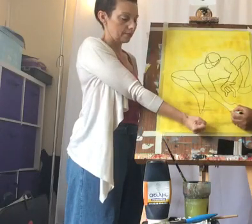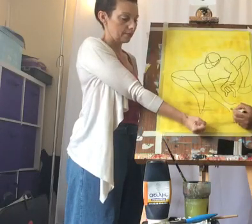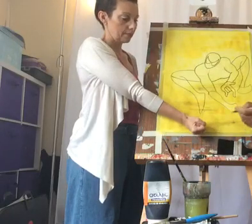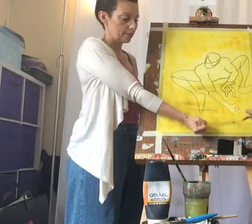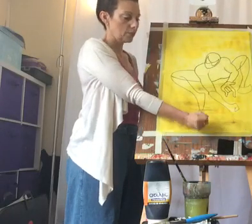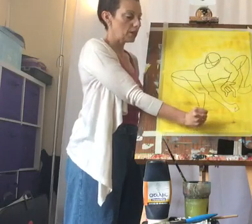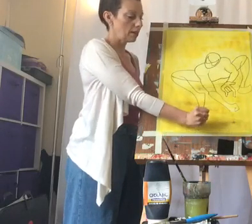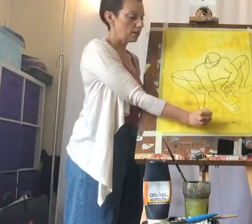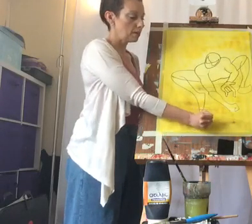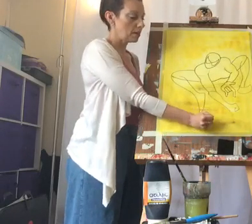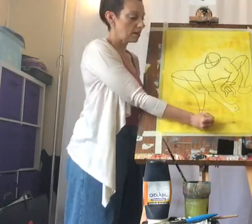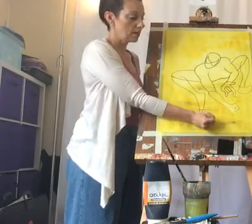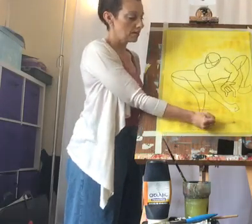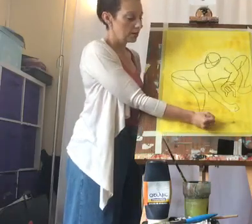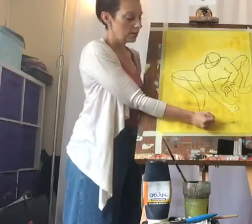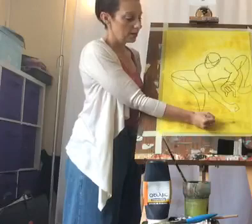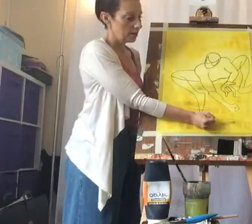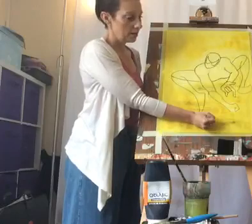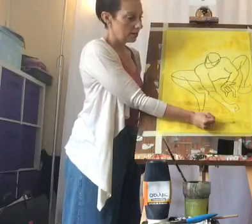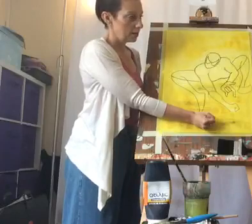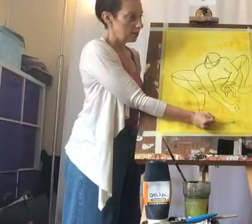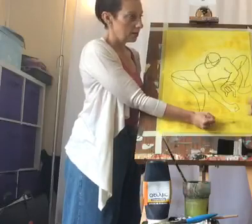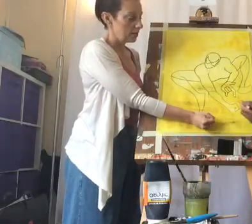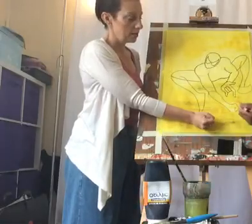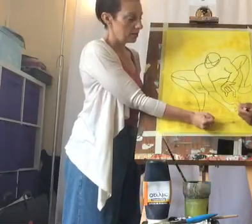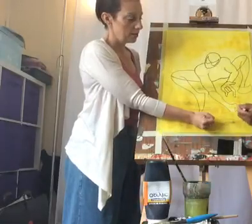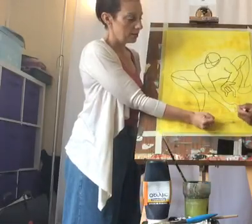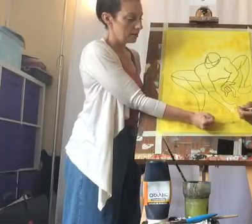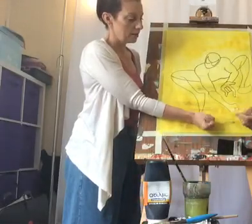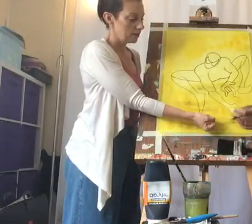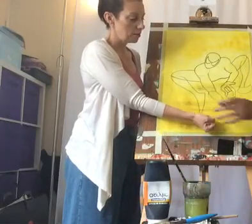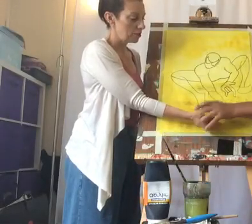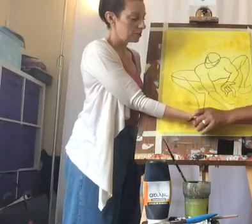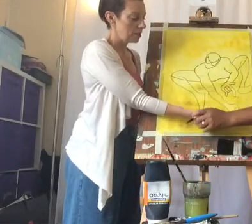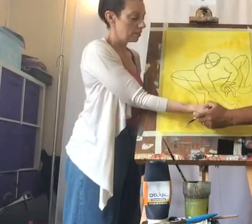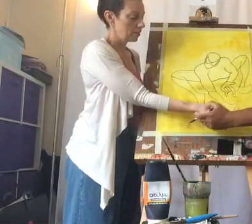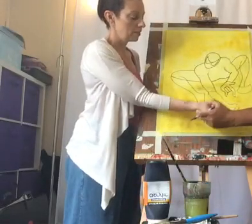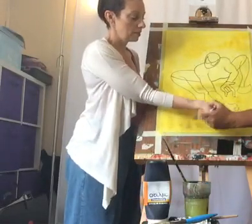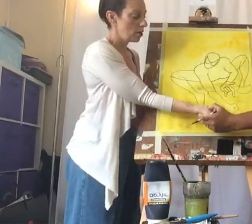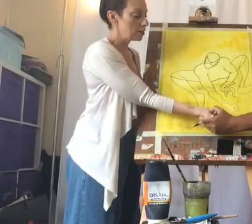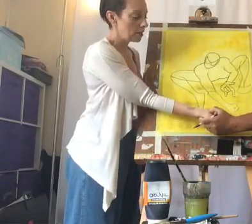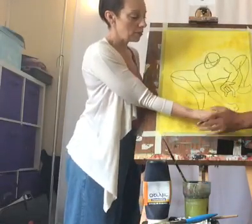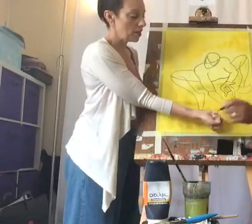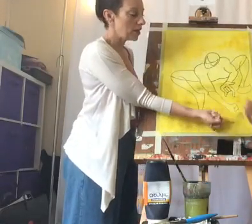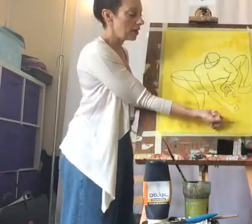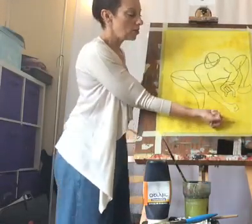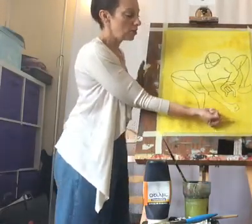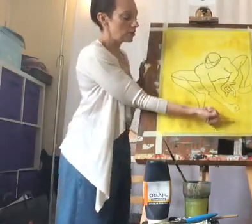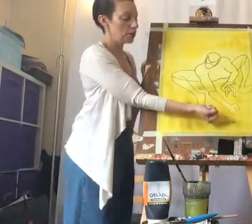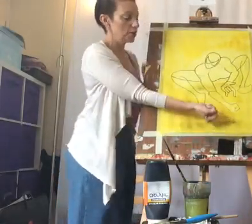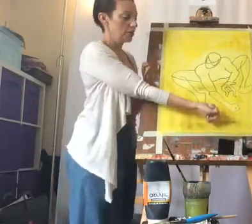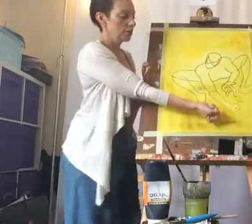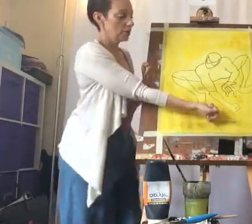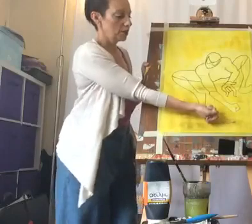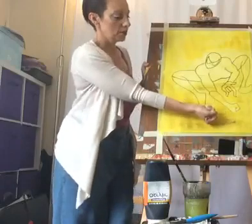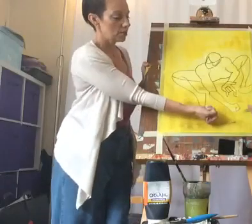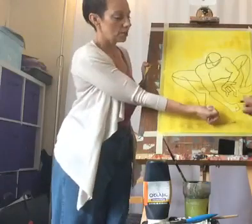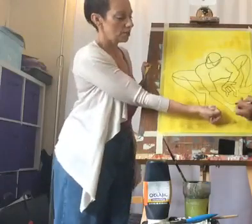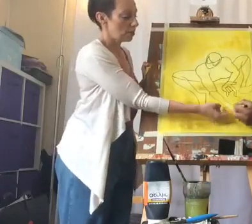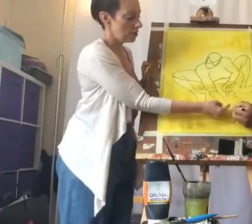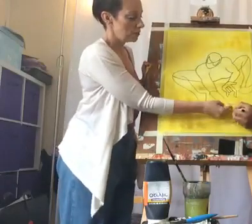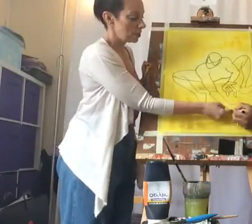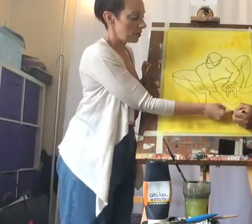Have I done these wrong? Yeah, look at my hand. Yeah, thumb at the top. My thumb's there. Yeah, he's Oh, pulling it's that way. Okay, got you, got you. Pulling it